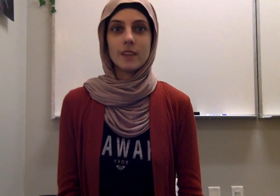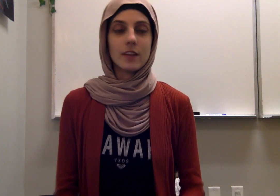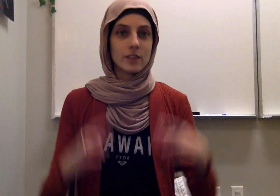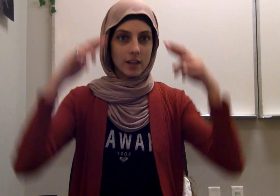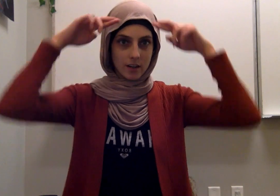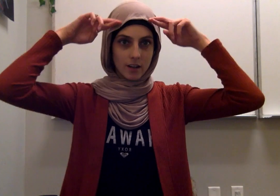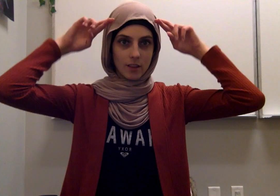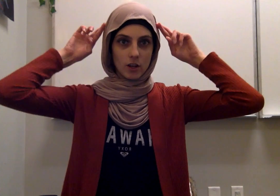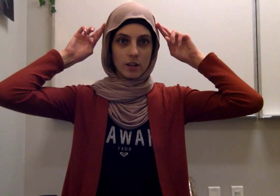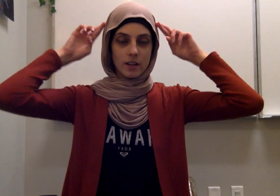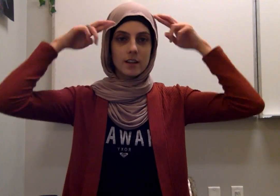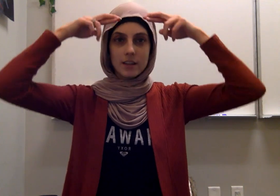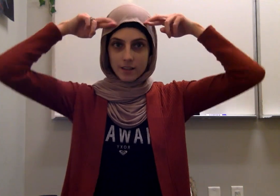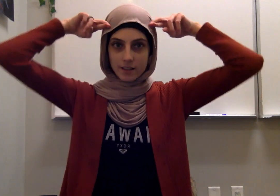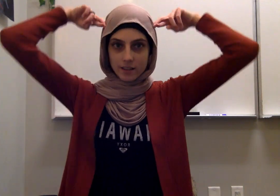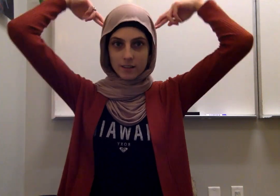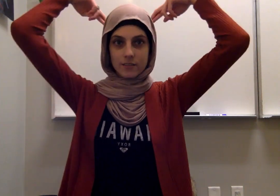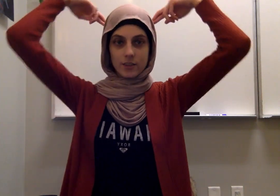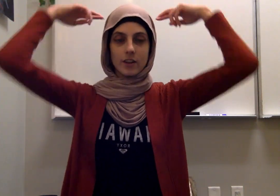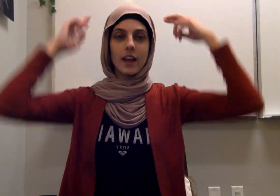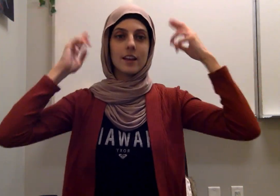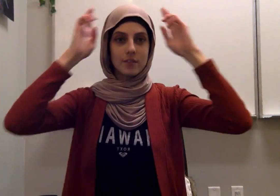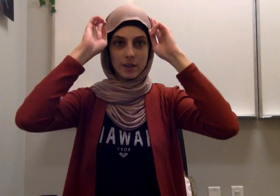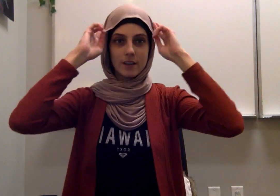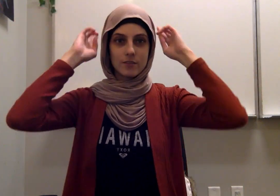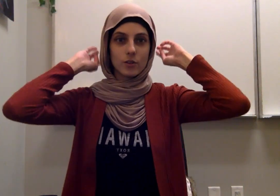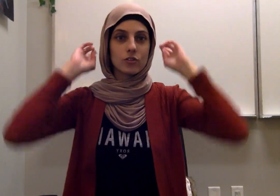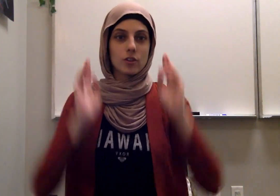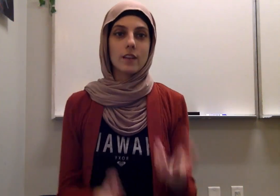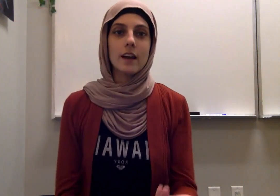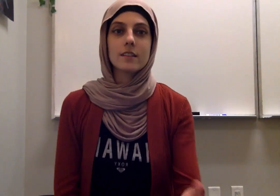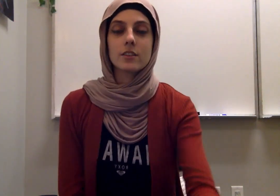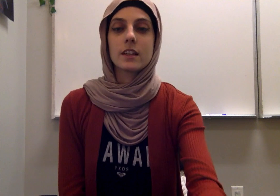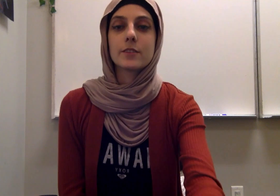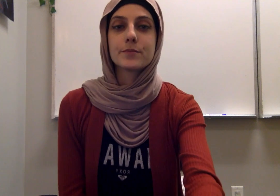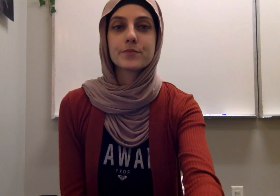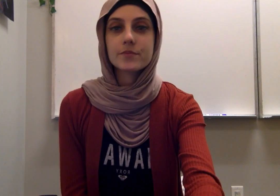If they're along your head, right, you can show that differently.